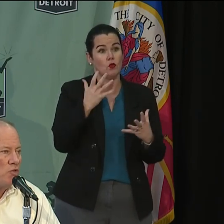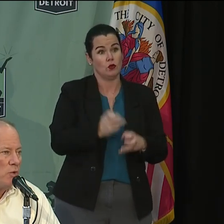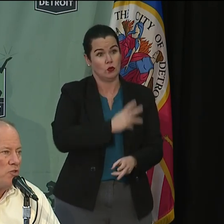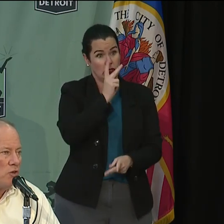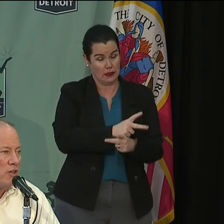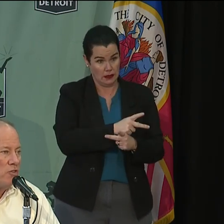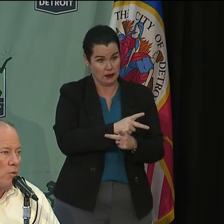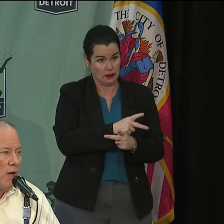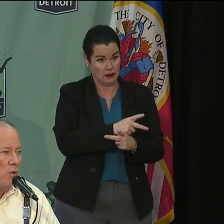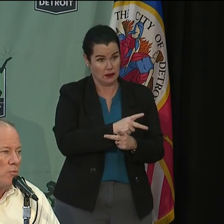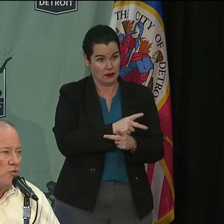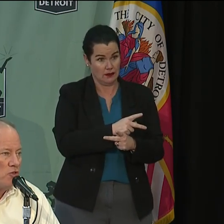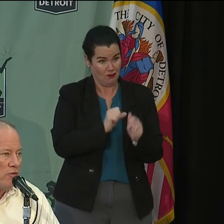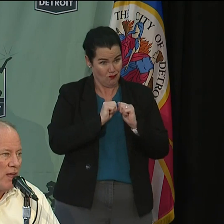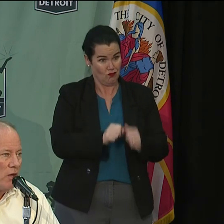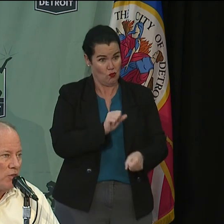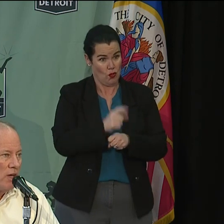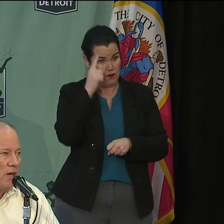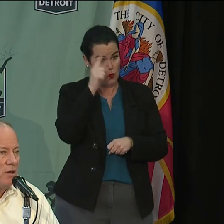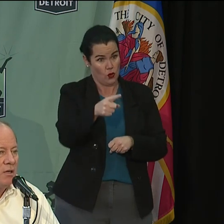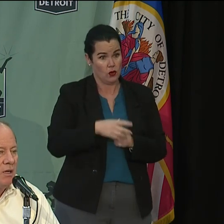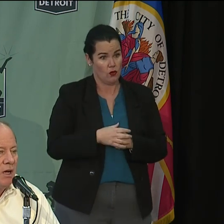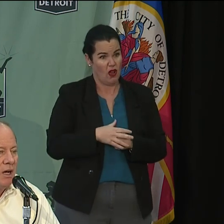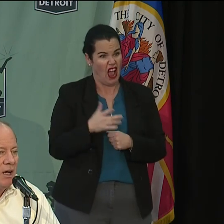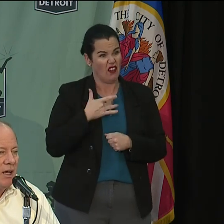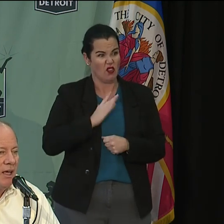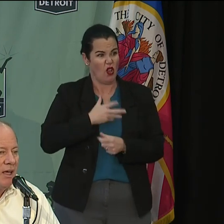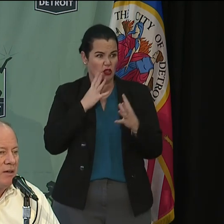the approach we took is the right one. Preserve the health care